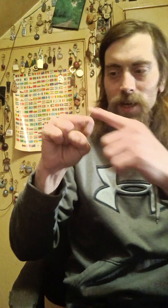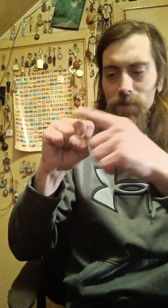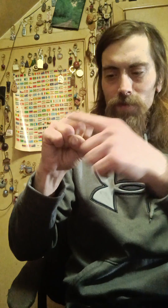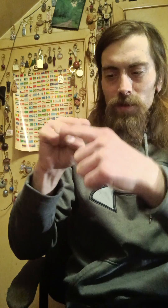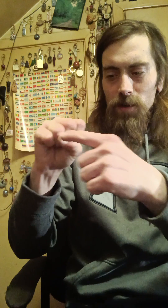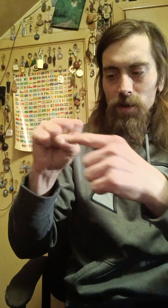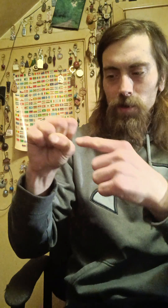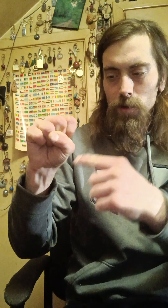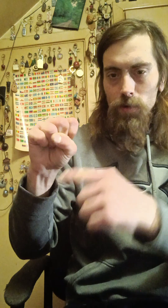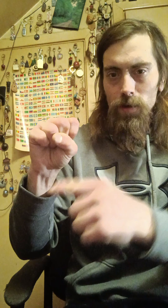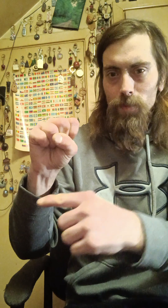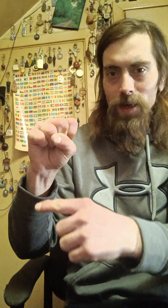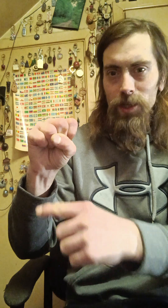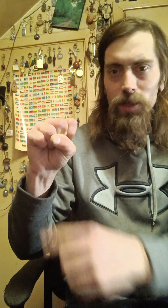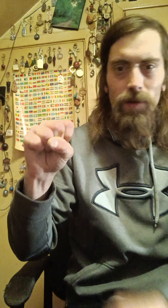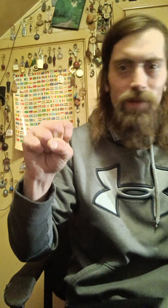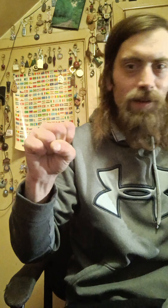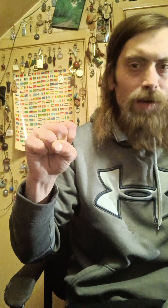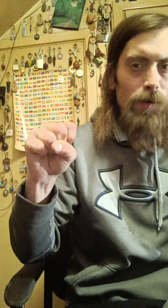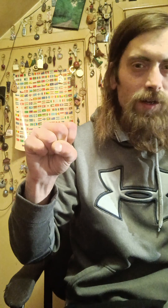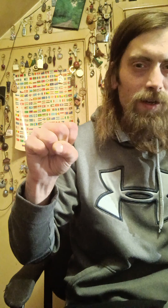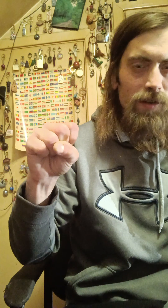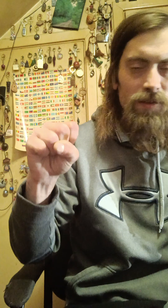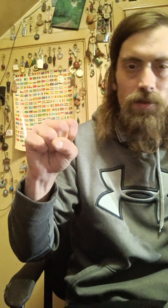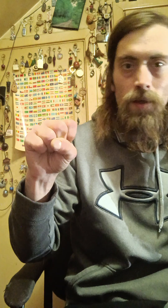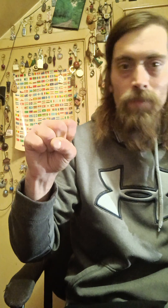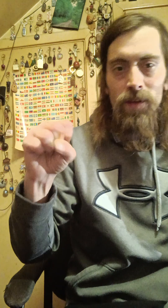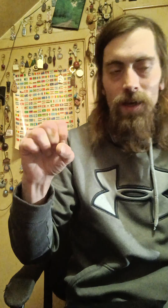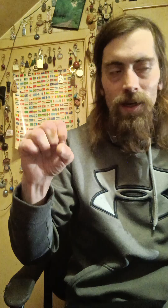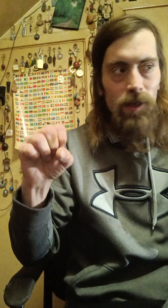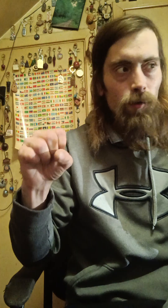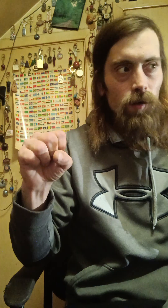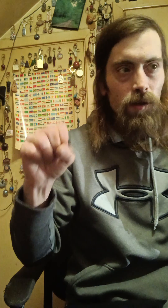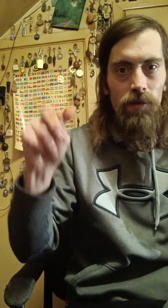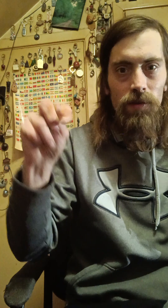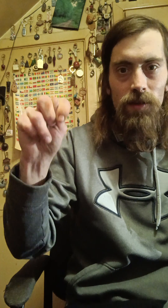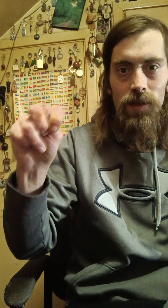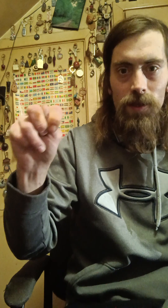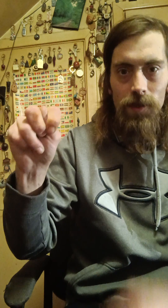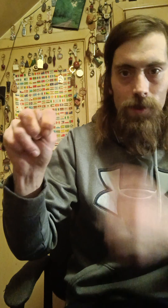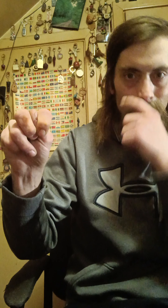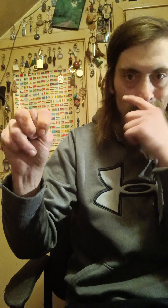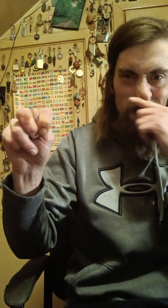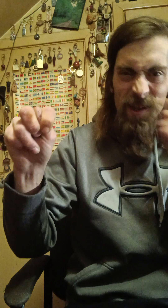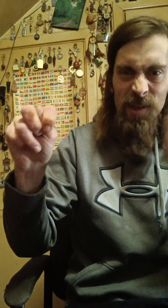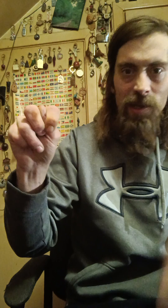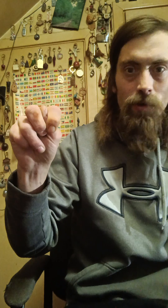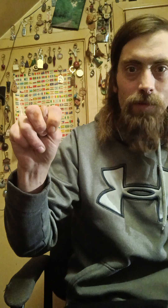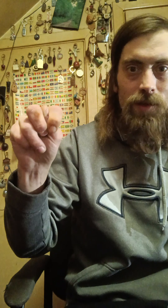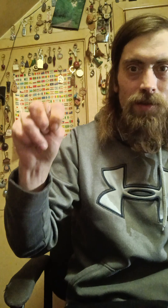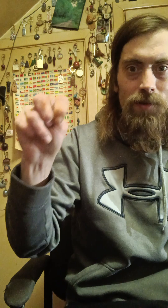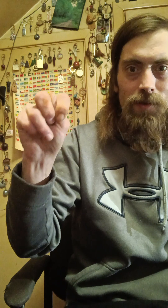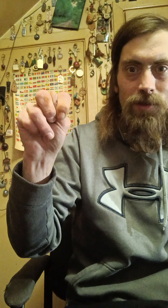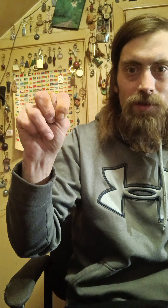of have to, I don't know, imagine a bit. That's how I kind of accurate. T, you know what I mean? It's just